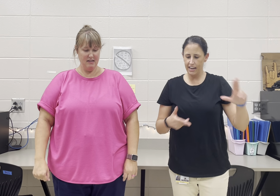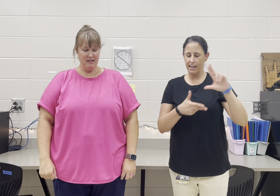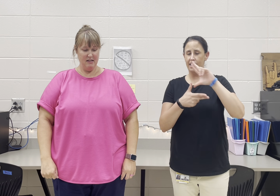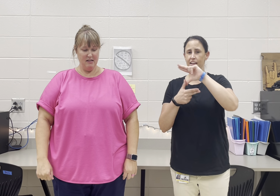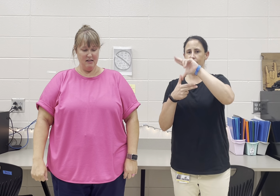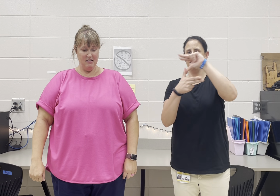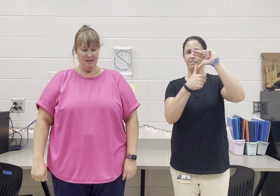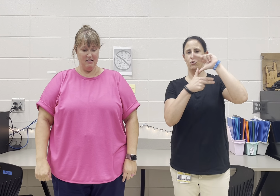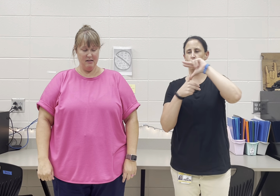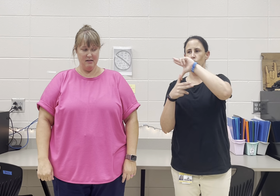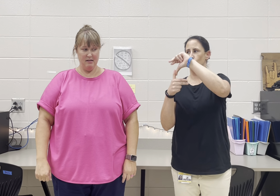Hurricane.